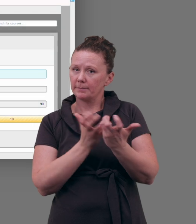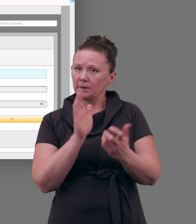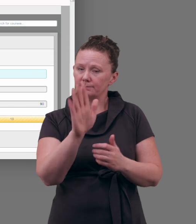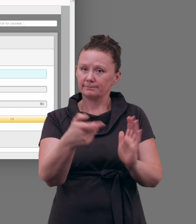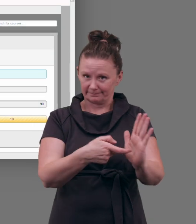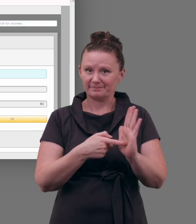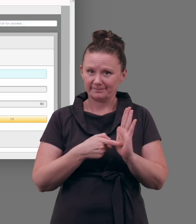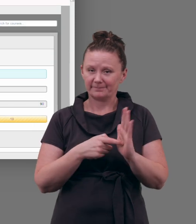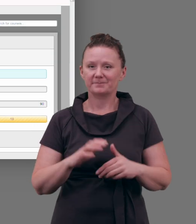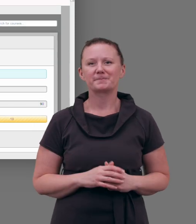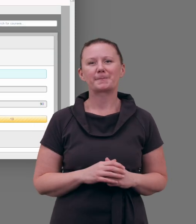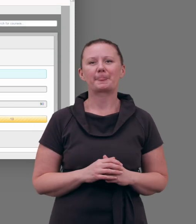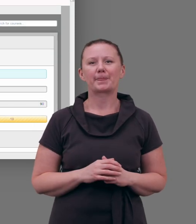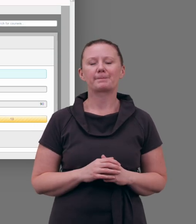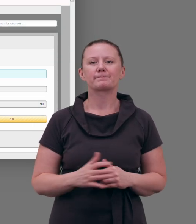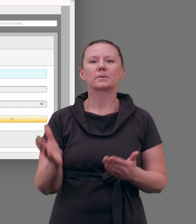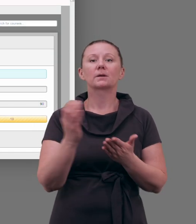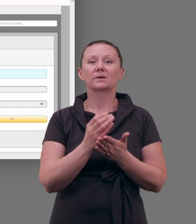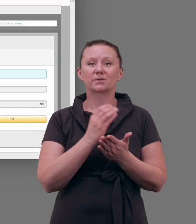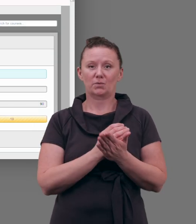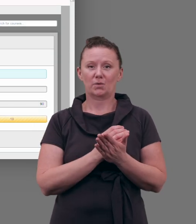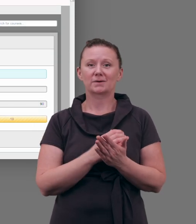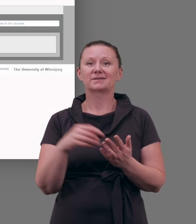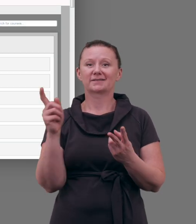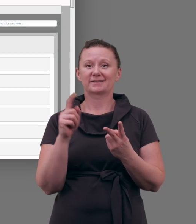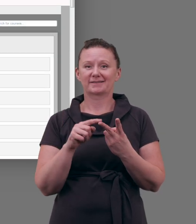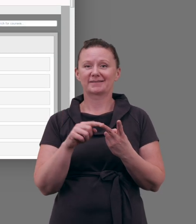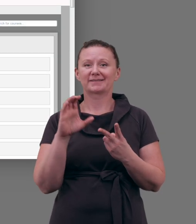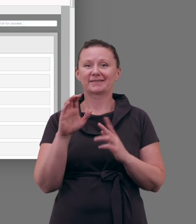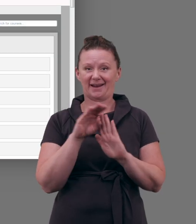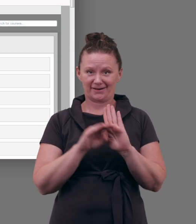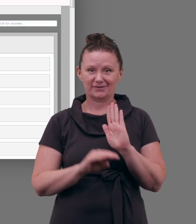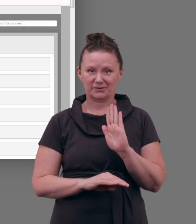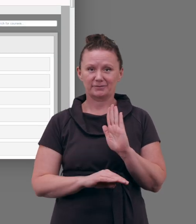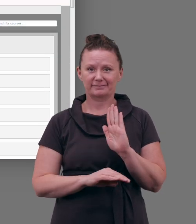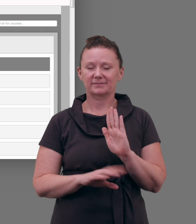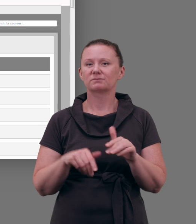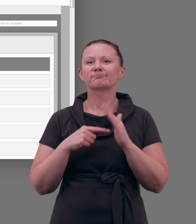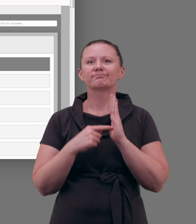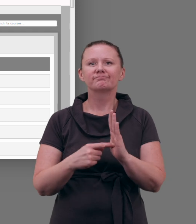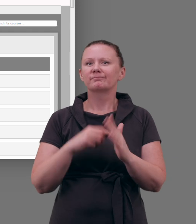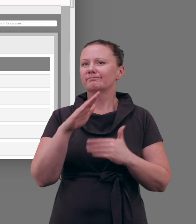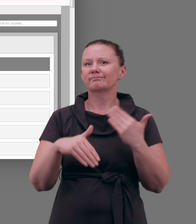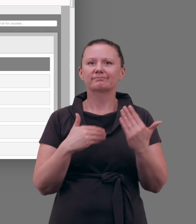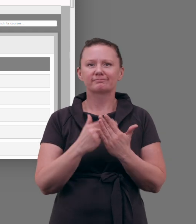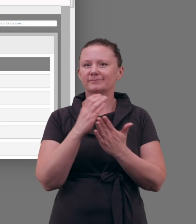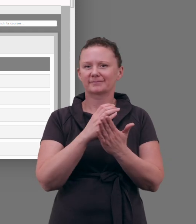The course catalog displays all courses as well as any sections that are offered. It is important to remember that while you can plan